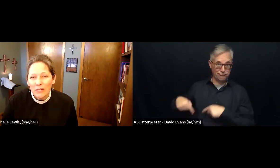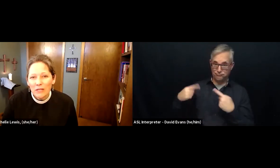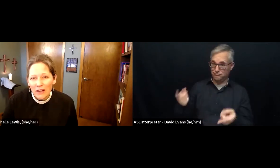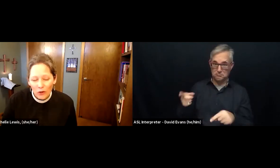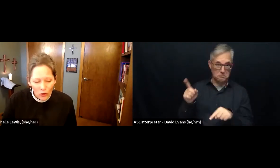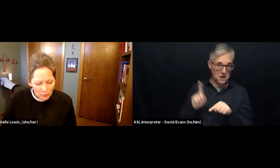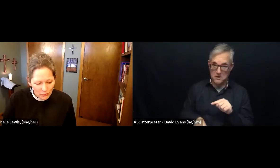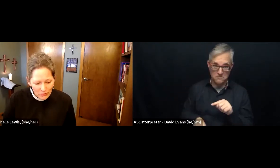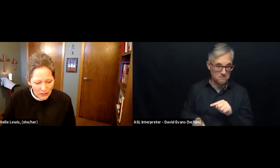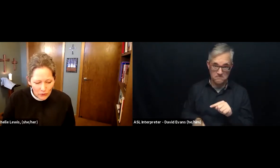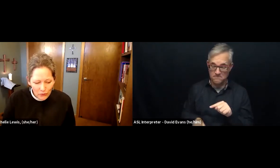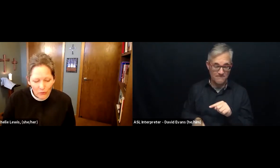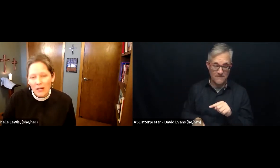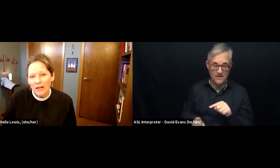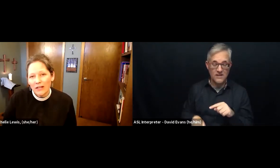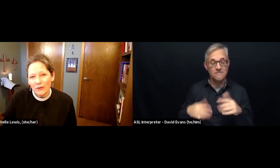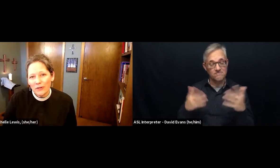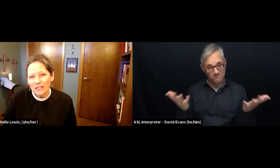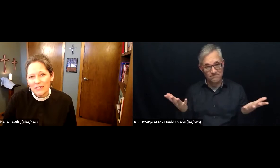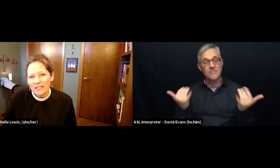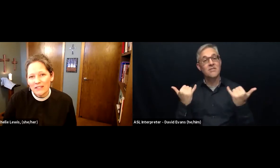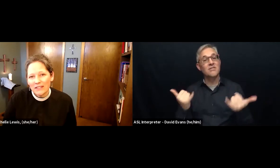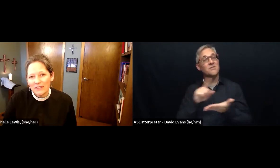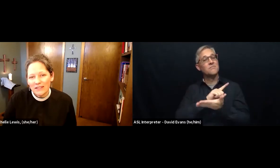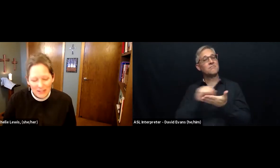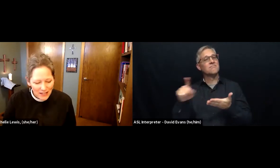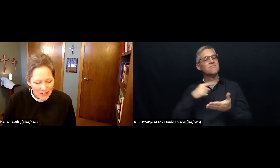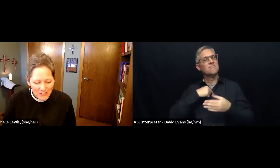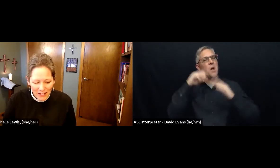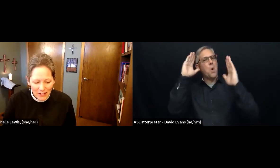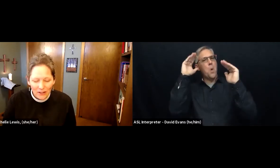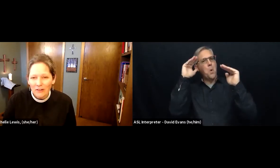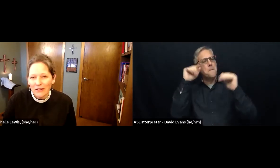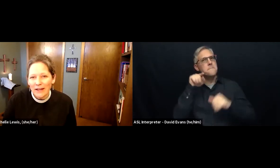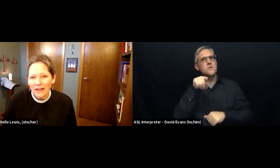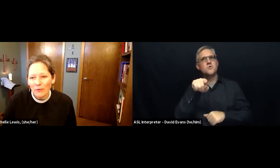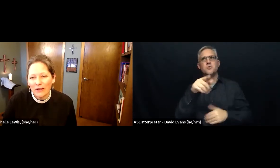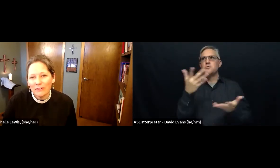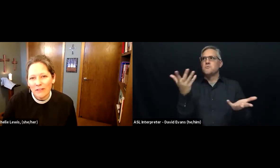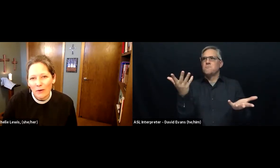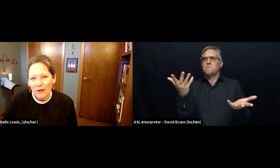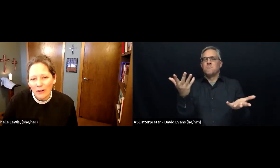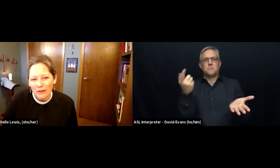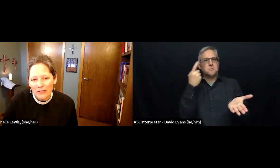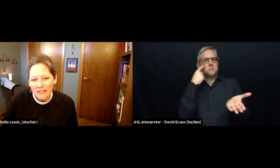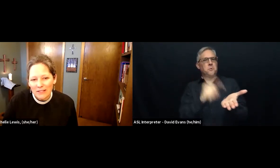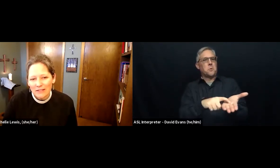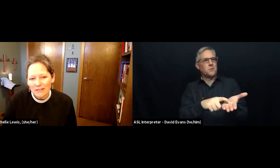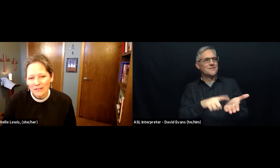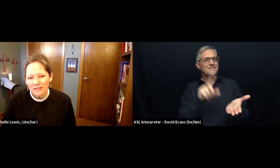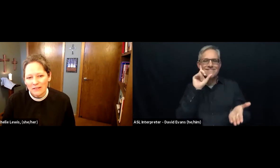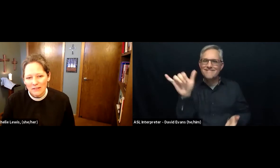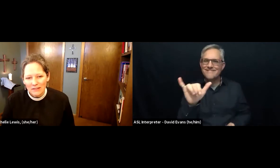This week, I hope that you can notice the things that are like wildflower gardens.